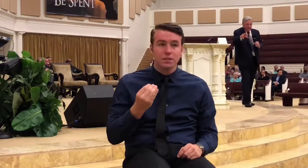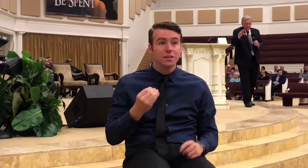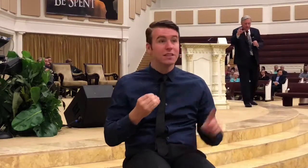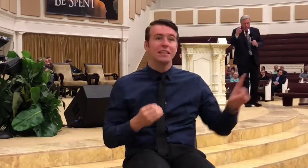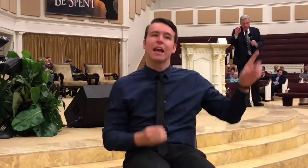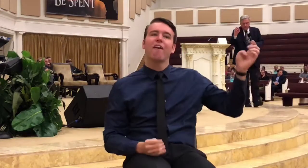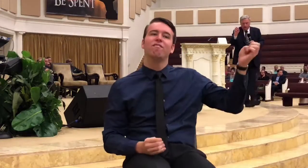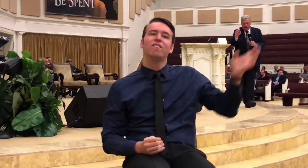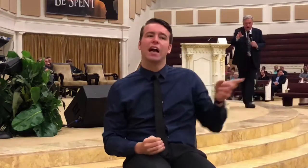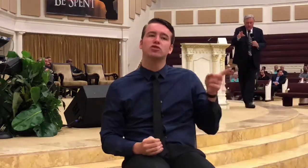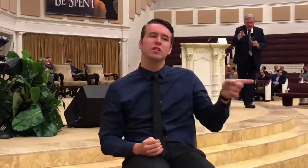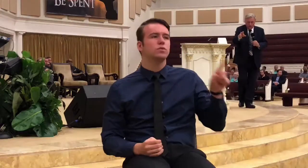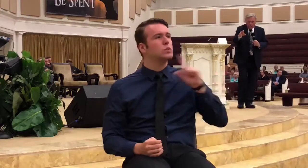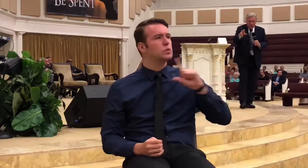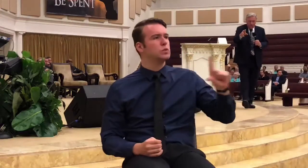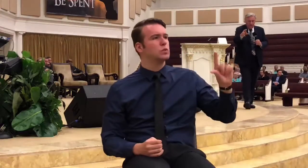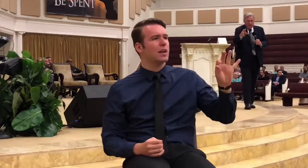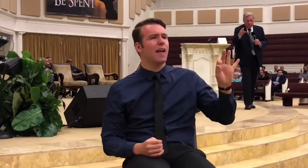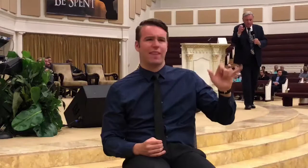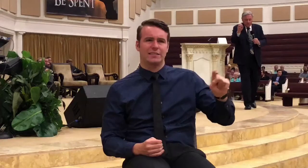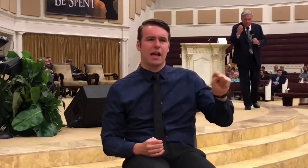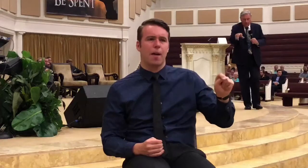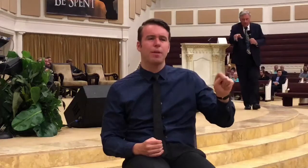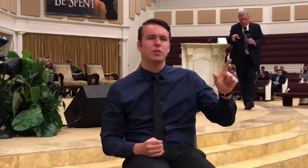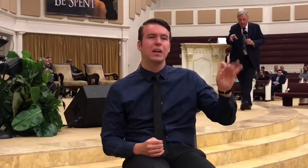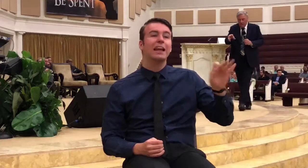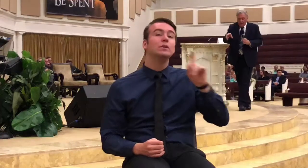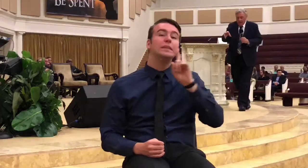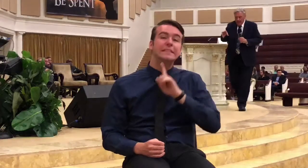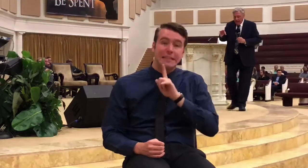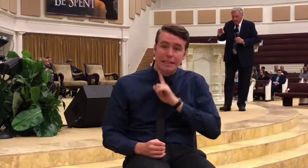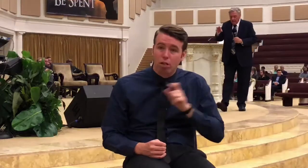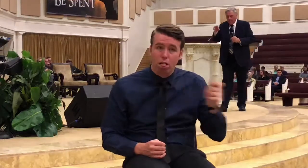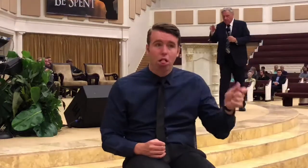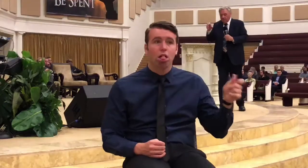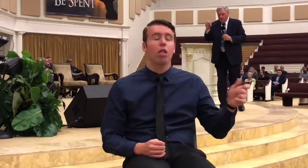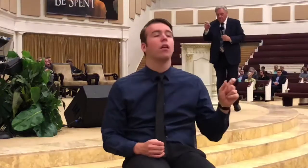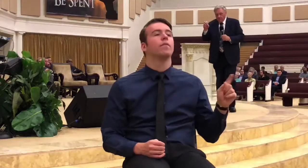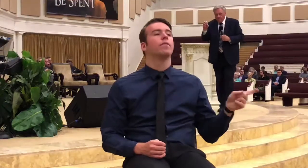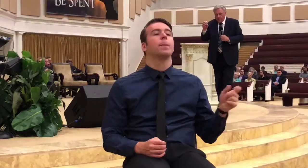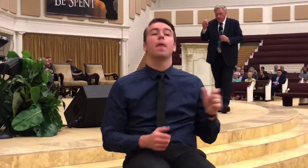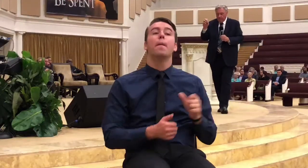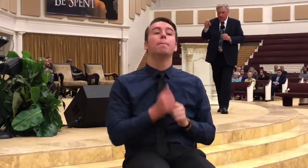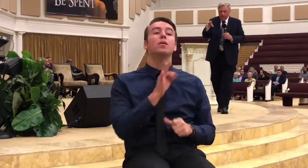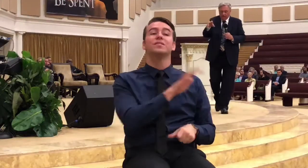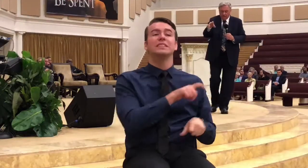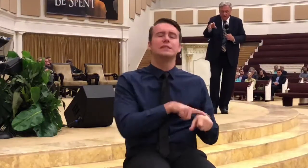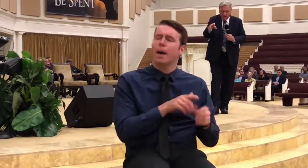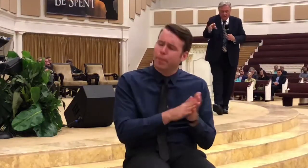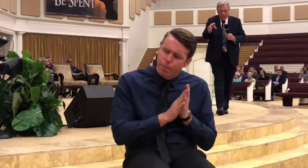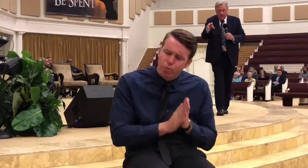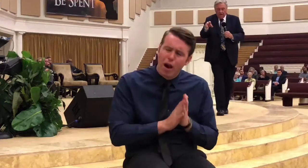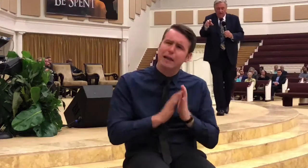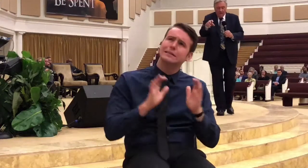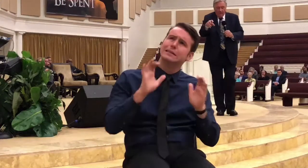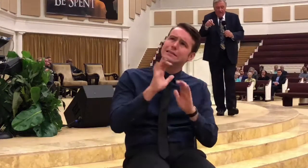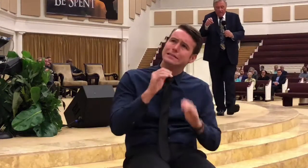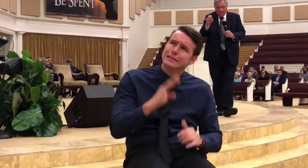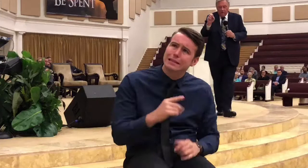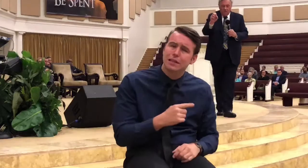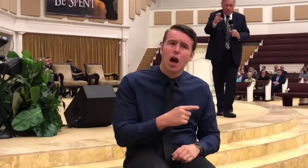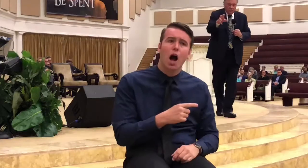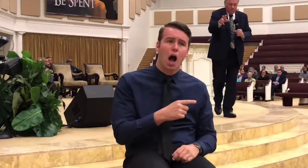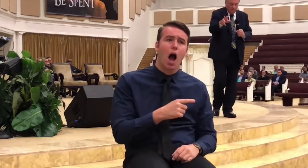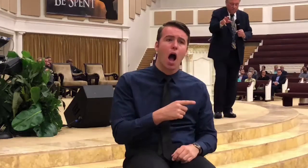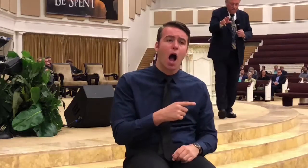was an evangelist, he was 29 years old, he was single, and he spent most of his time praying and seeking God,